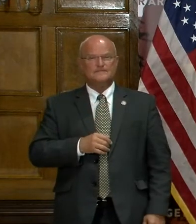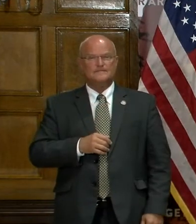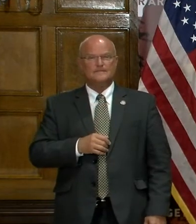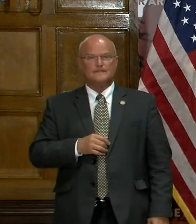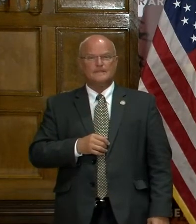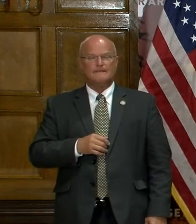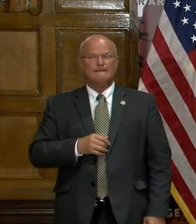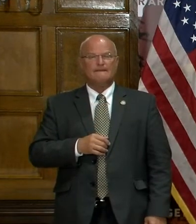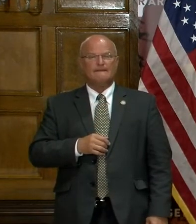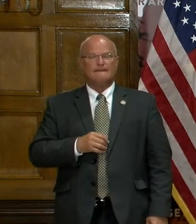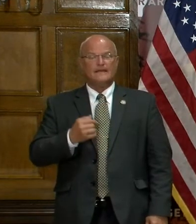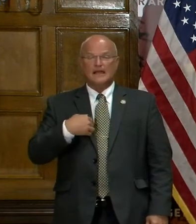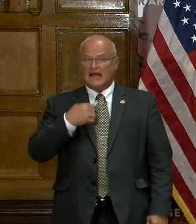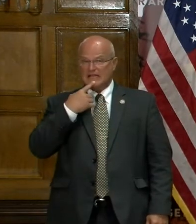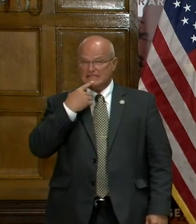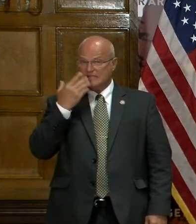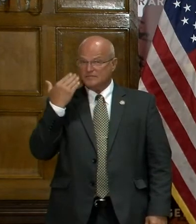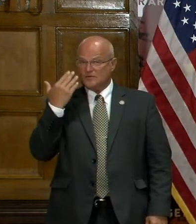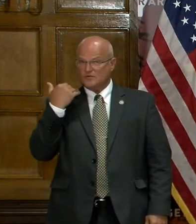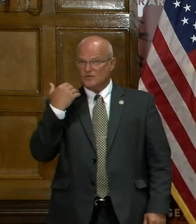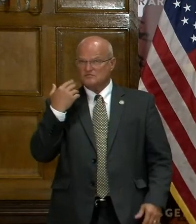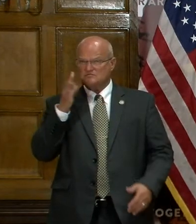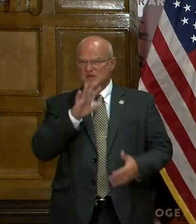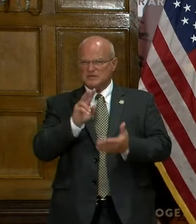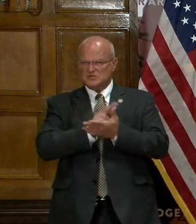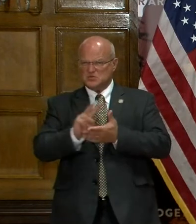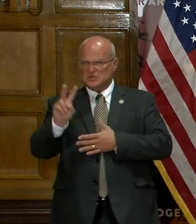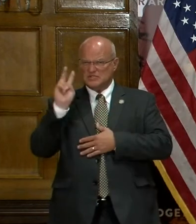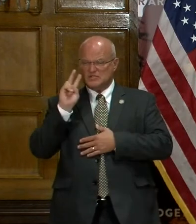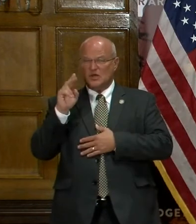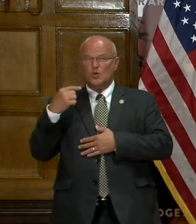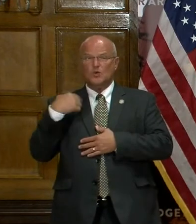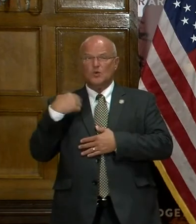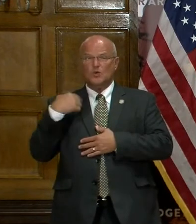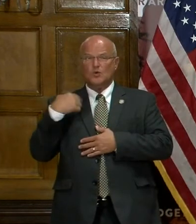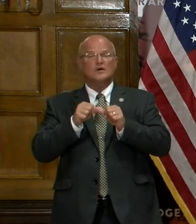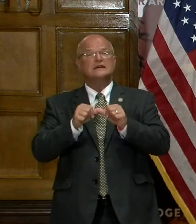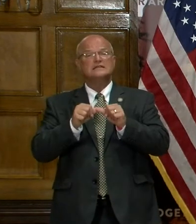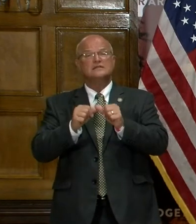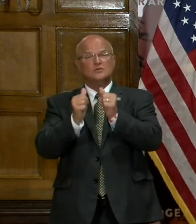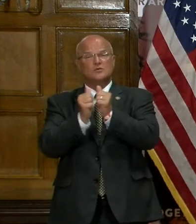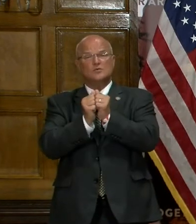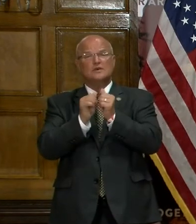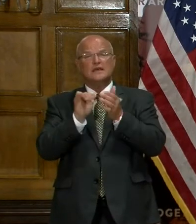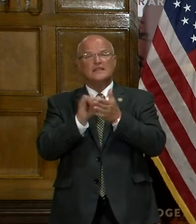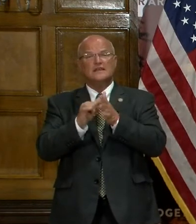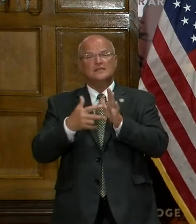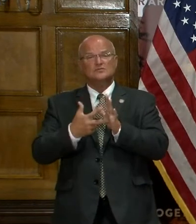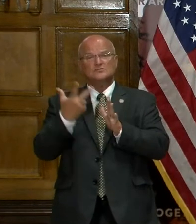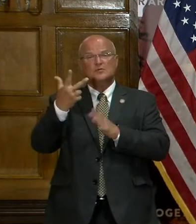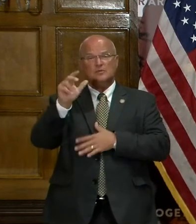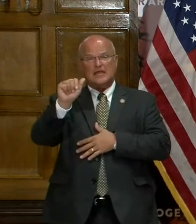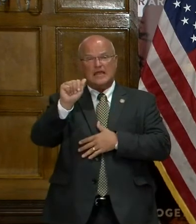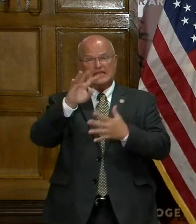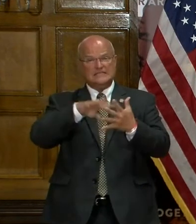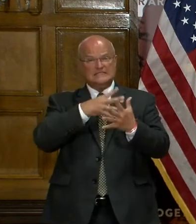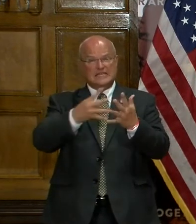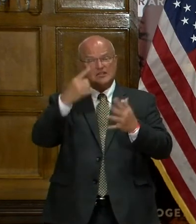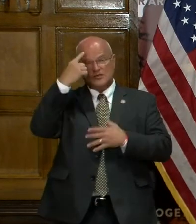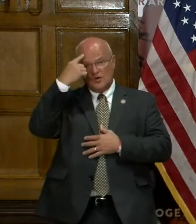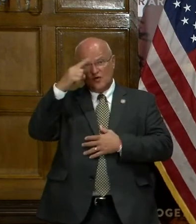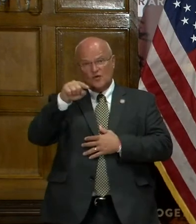When I said earlier 2 weeks ago that we were going to continue the AAA schedule